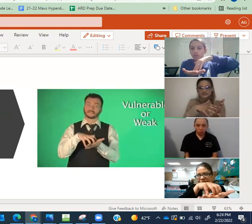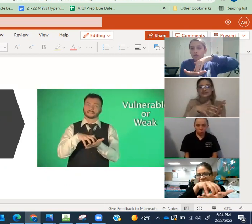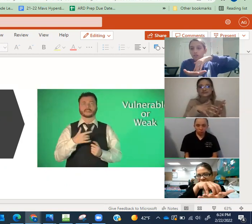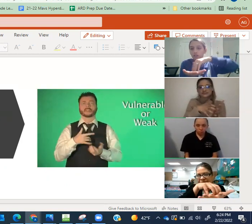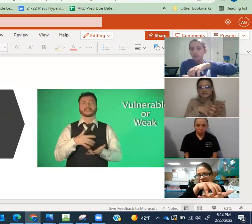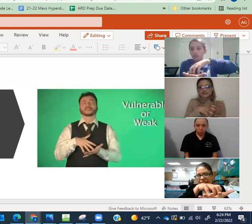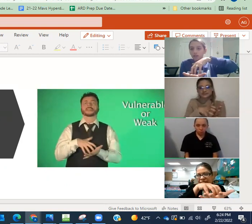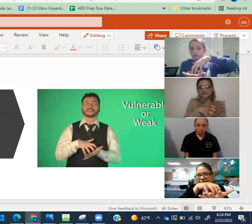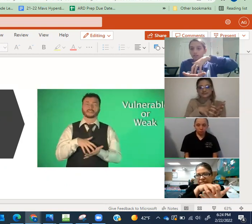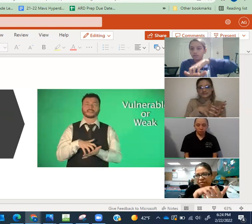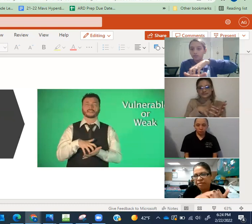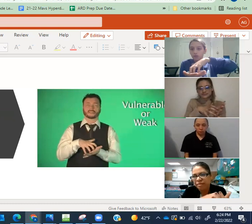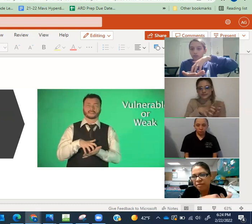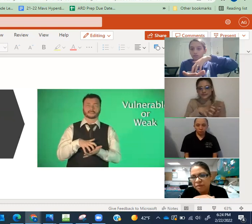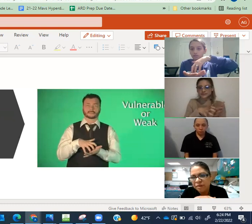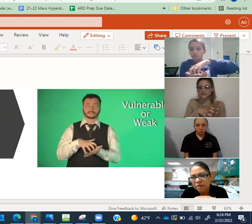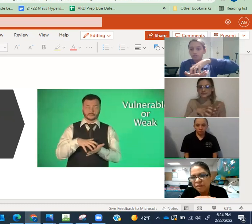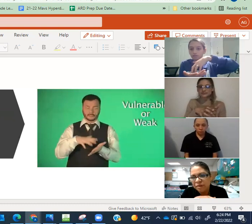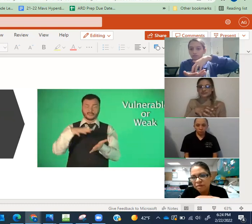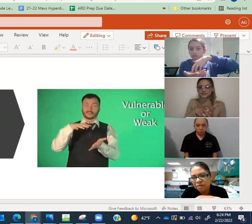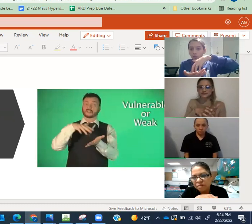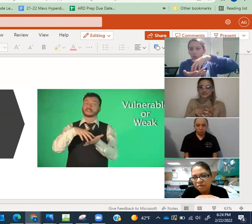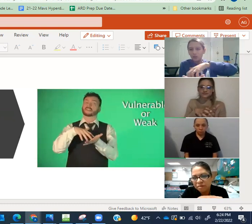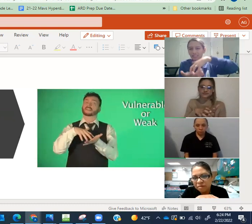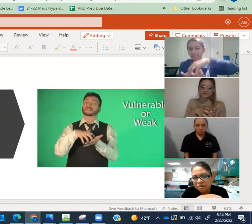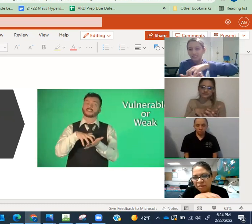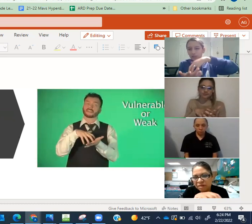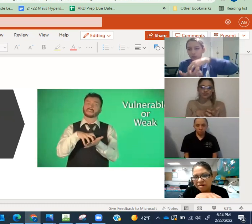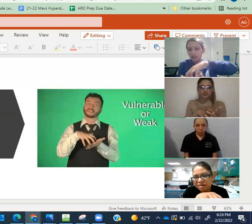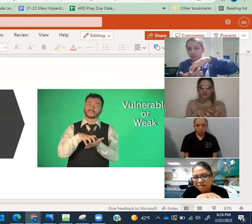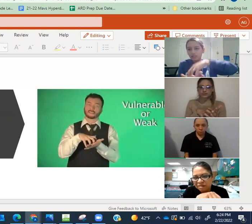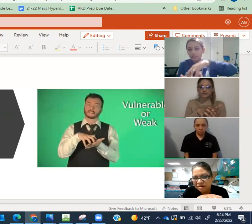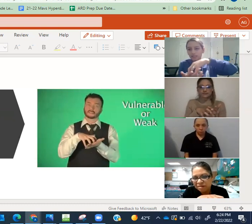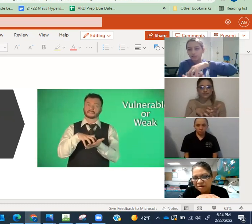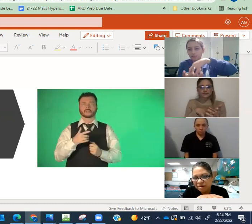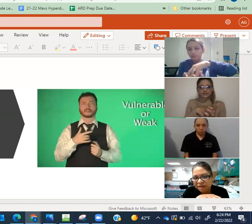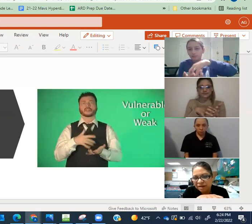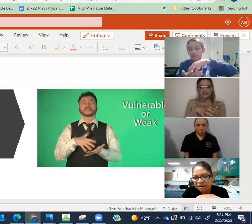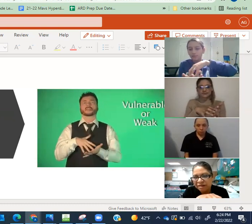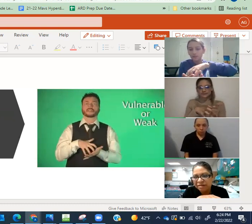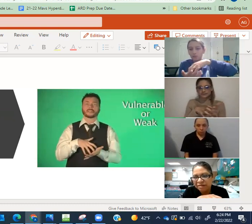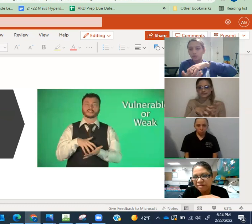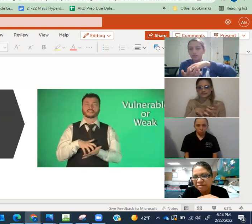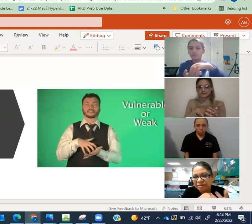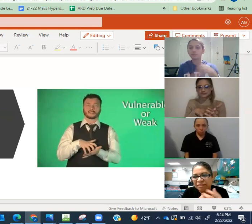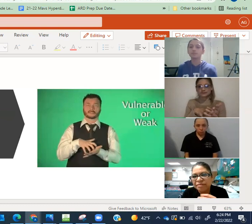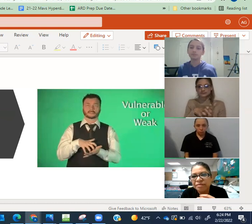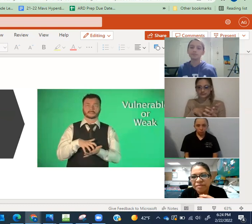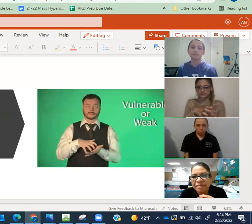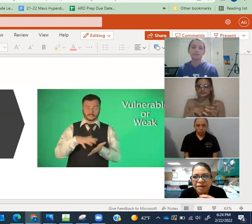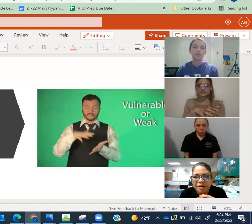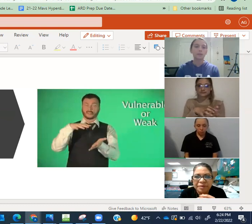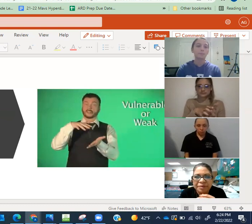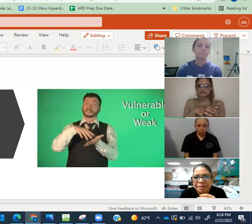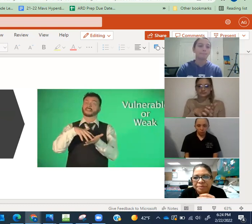your other hand, and then they go down. Weak, weak, Weak. weak.